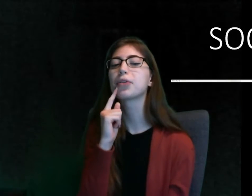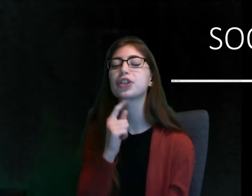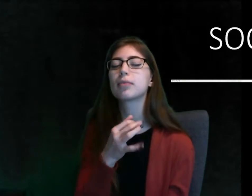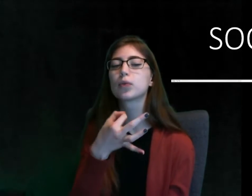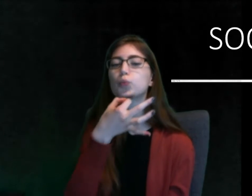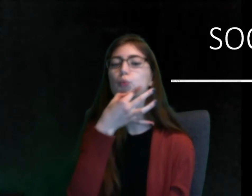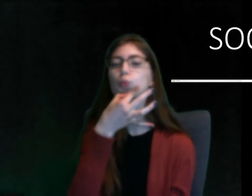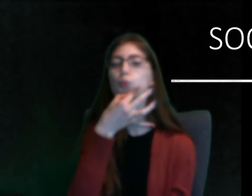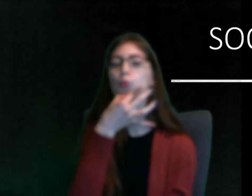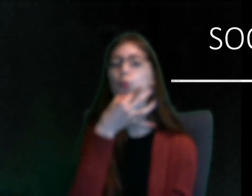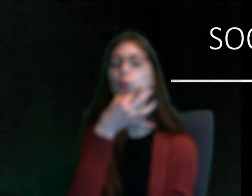shape.